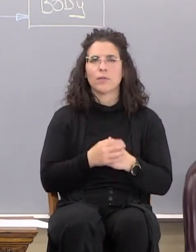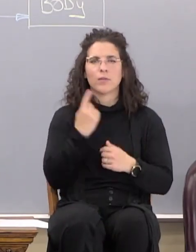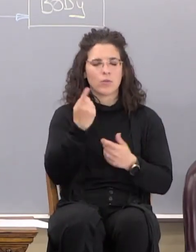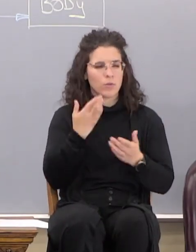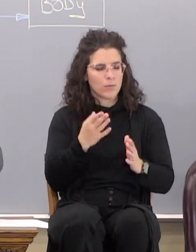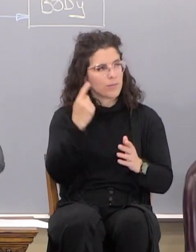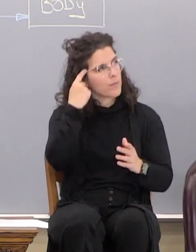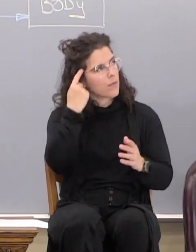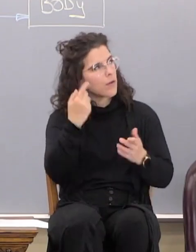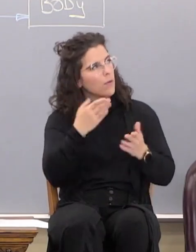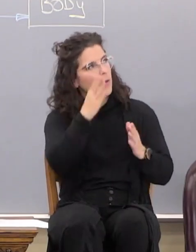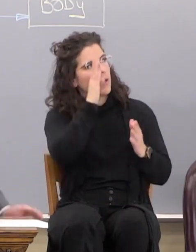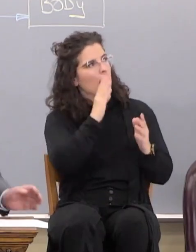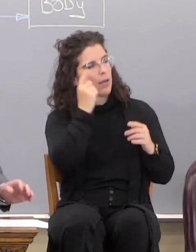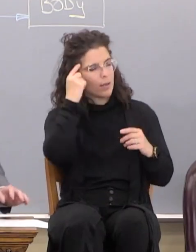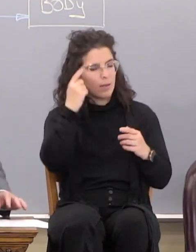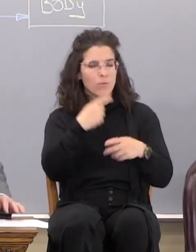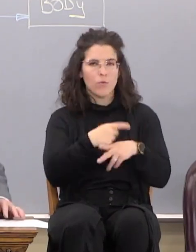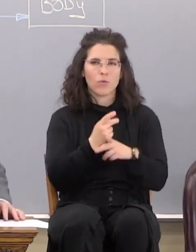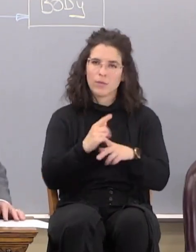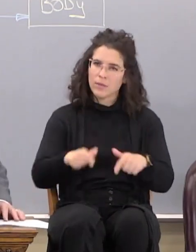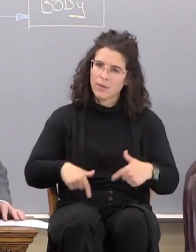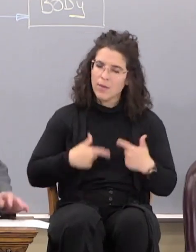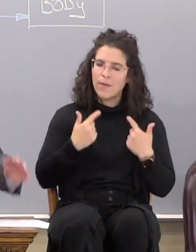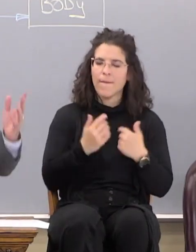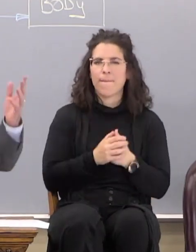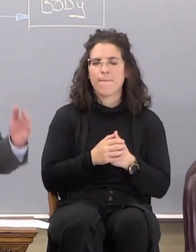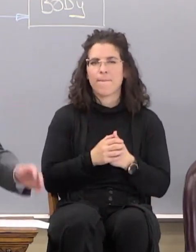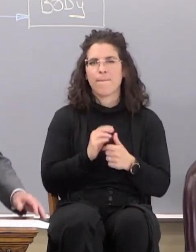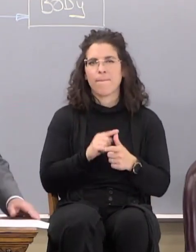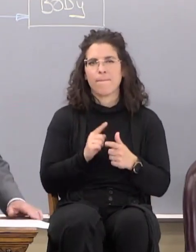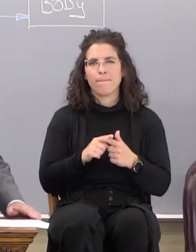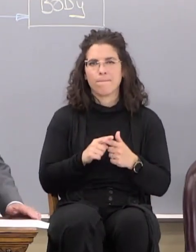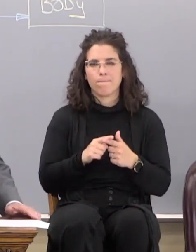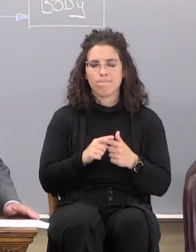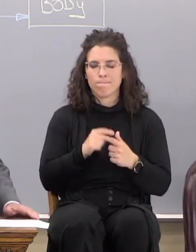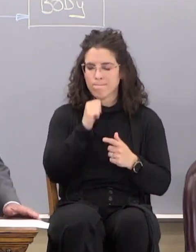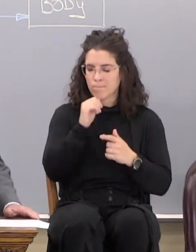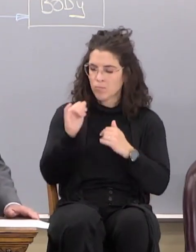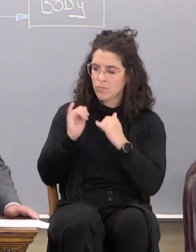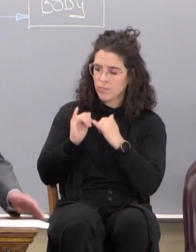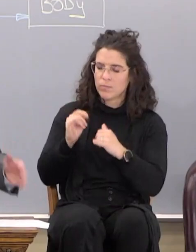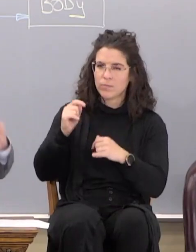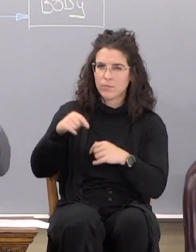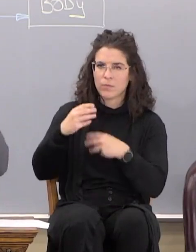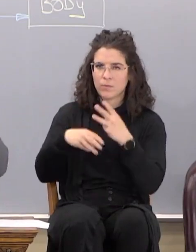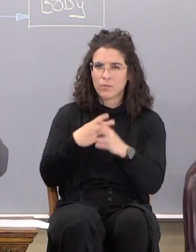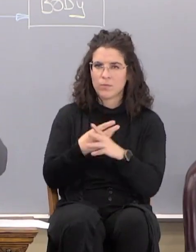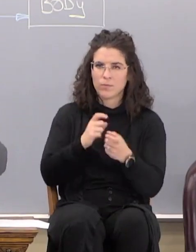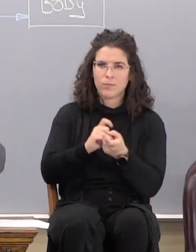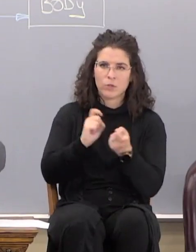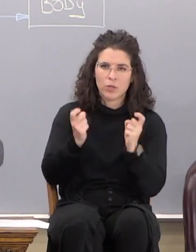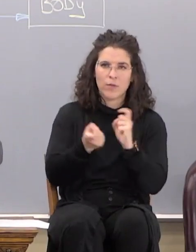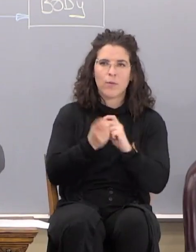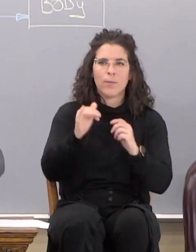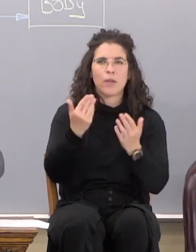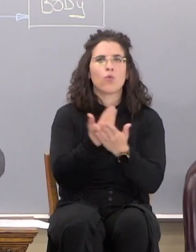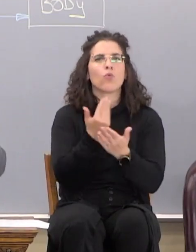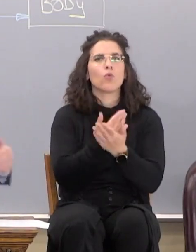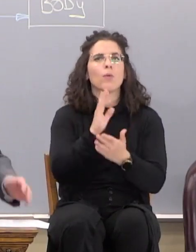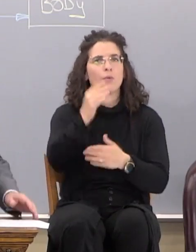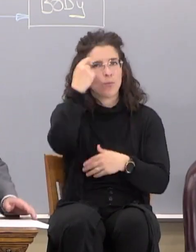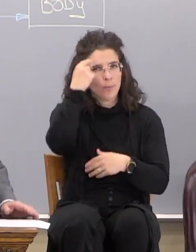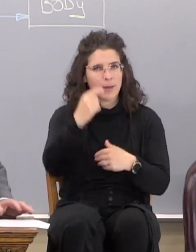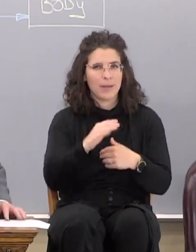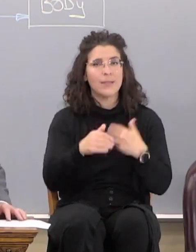thinking the way God thinks produces life. And then be not conformed to this world. Be transformed. How? By the renewing of your mind. That's